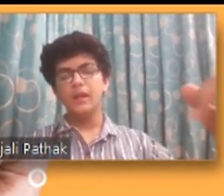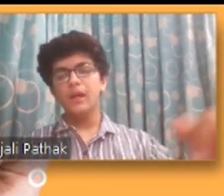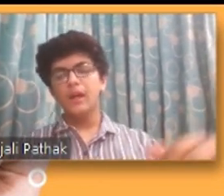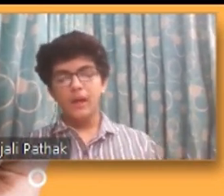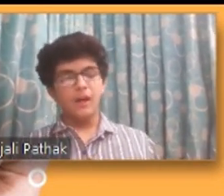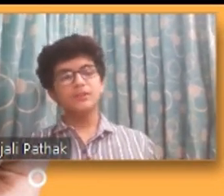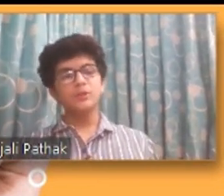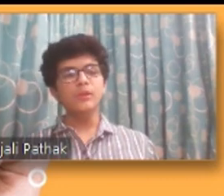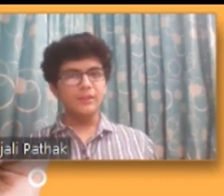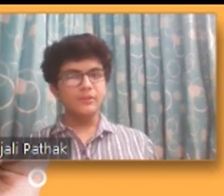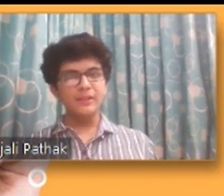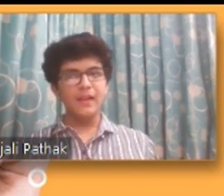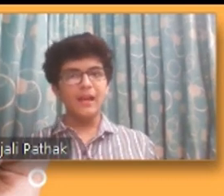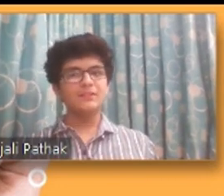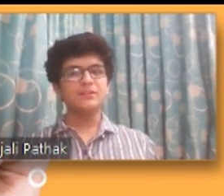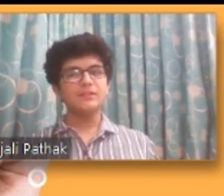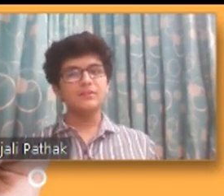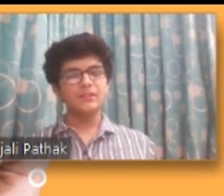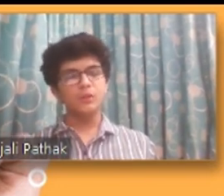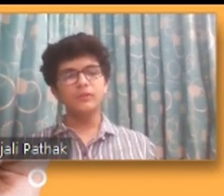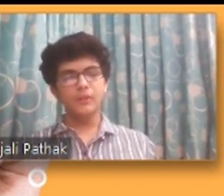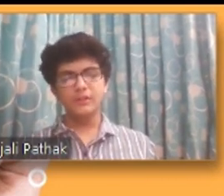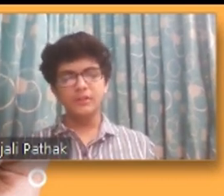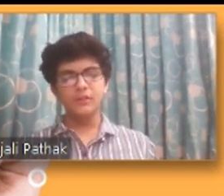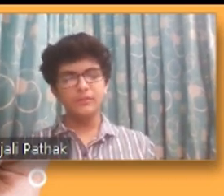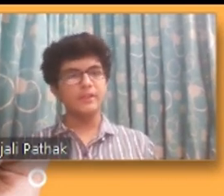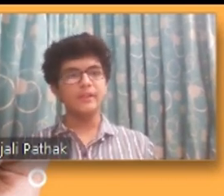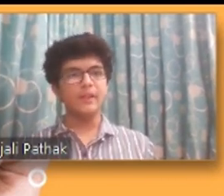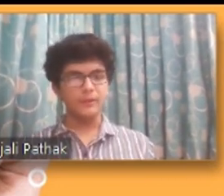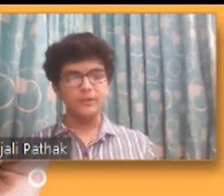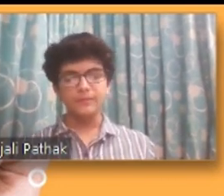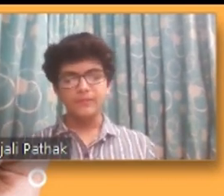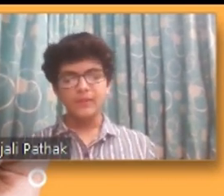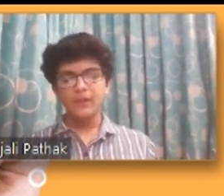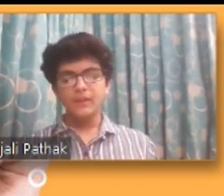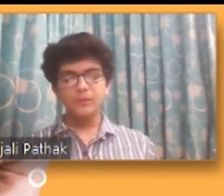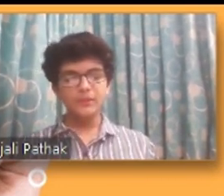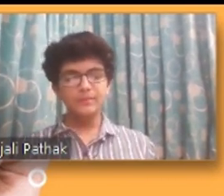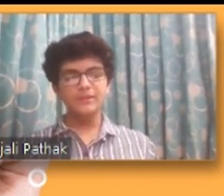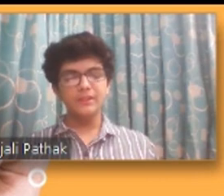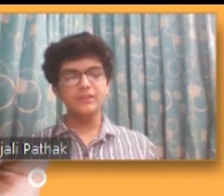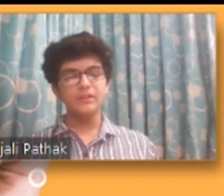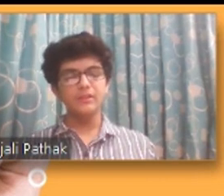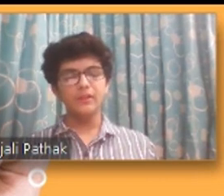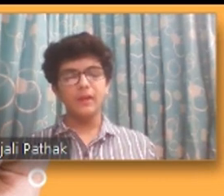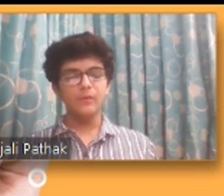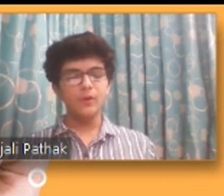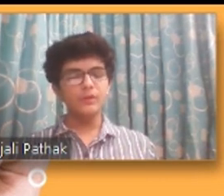Our school actually has its own version of sign language. Through this presentation, I want to